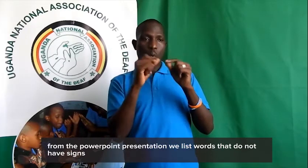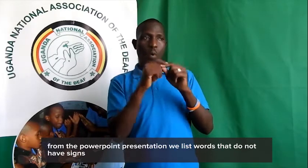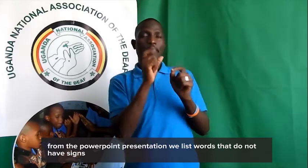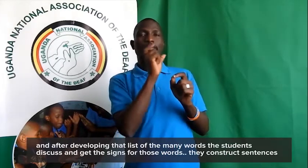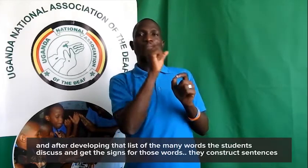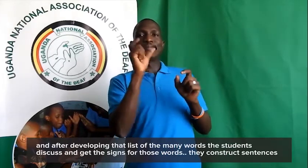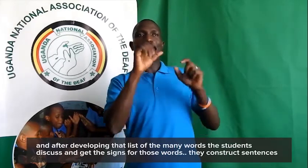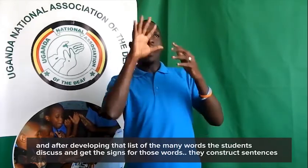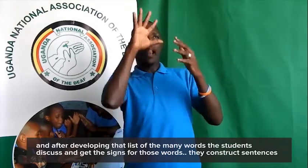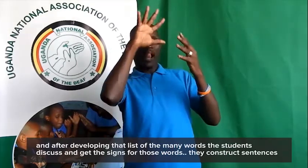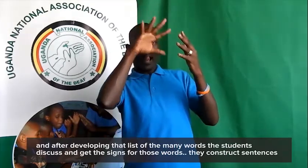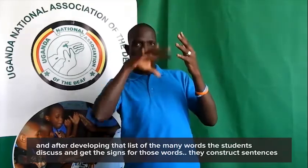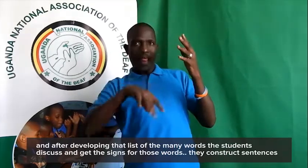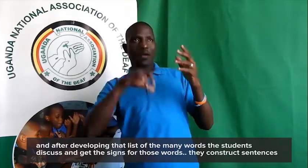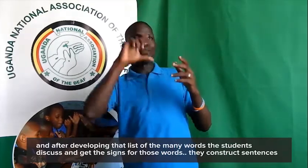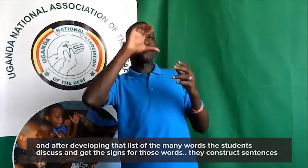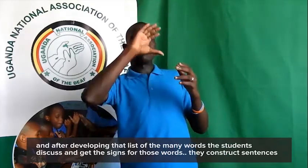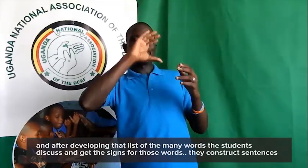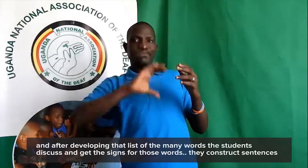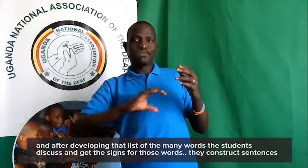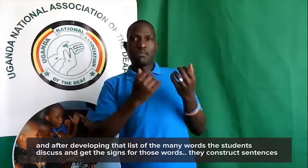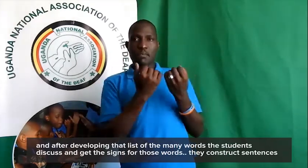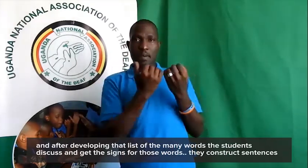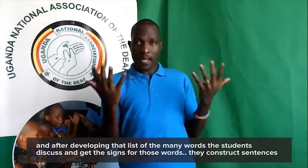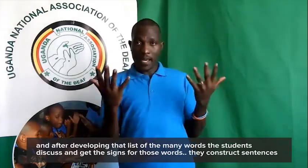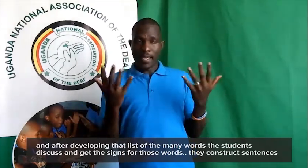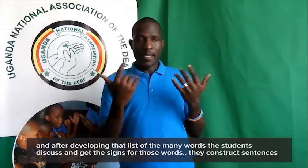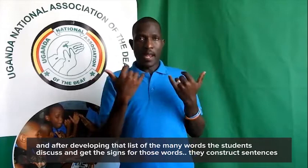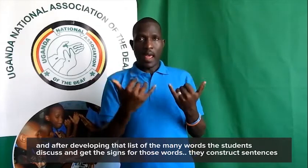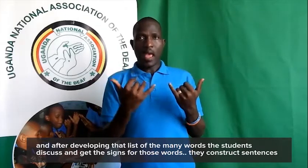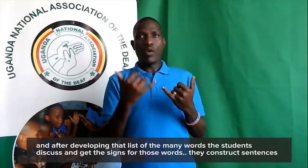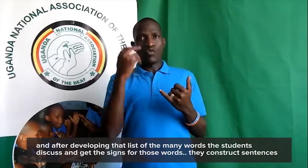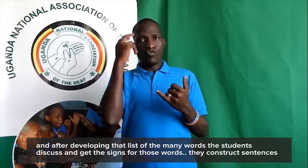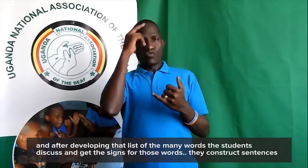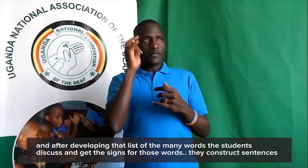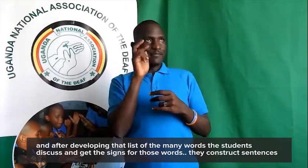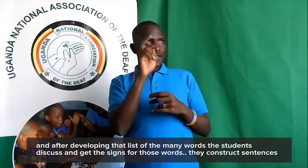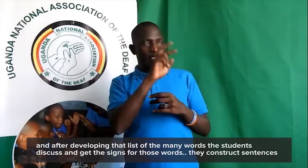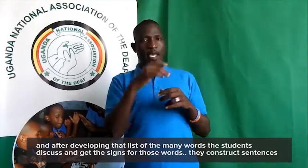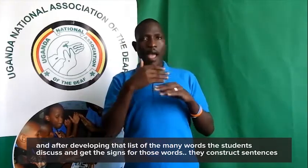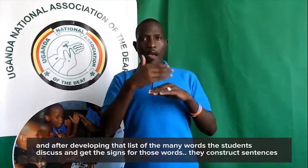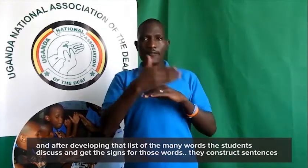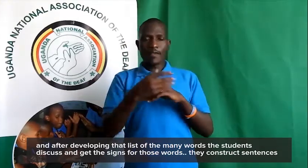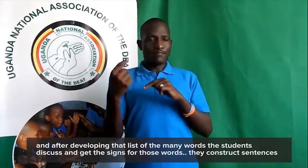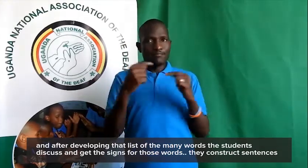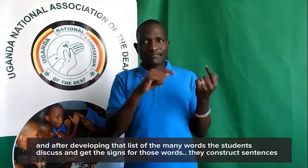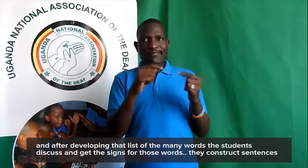signs. And after developing that list of the many words, the students